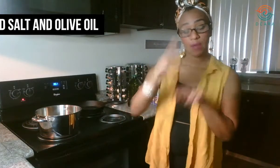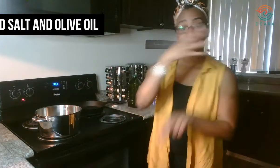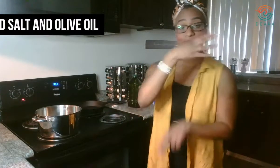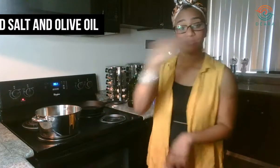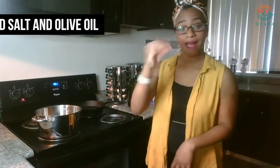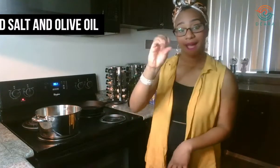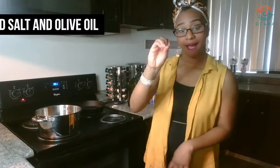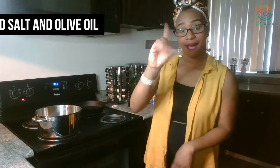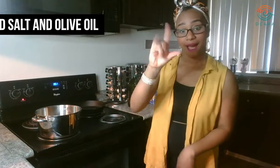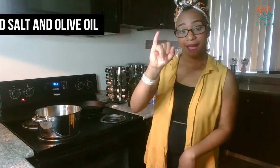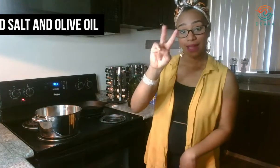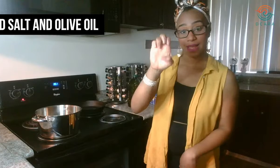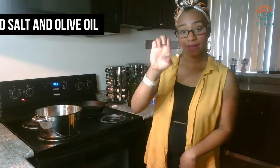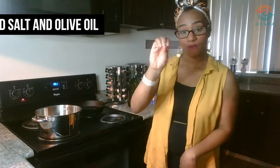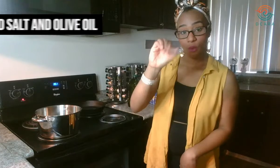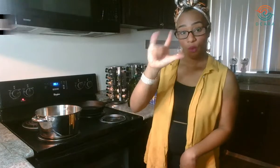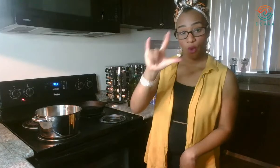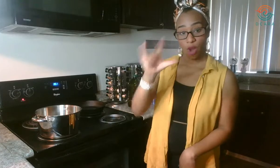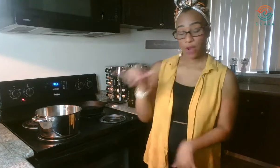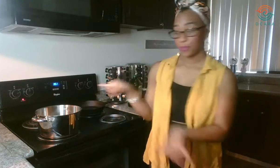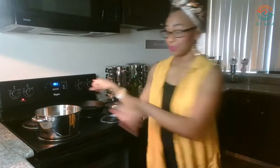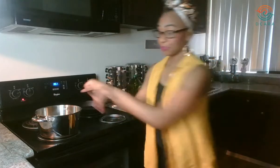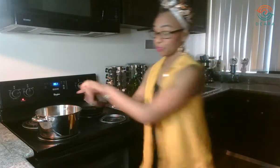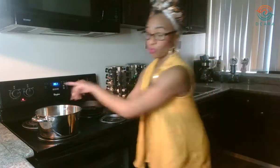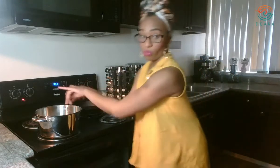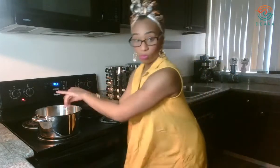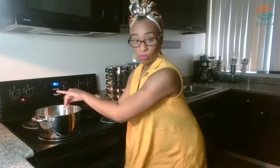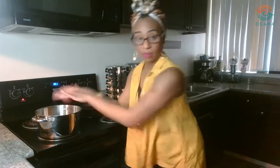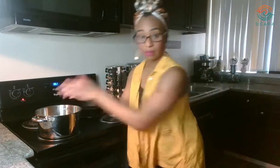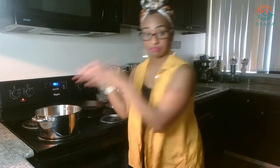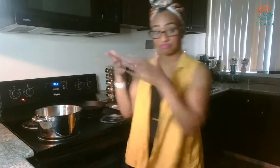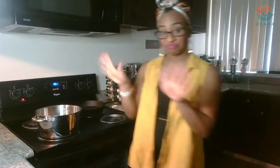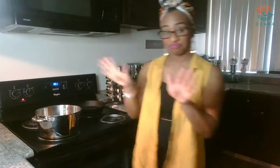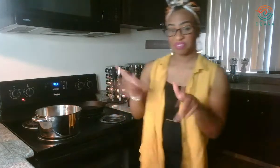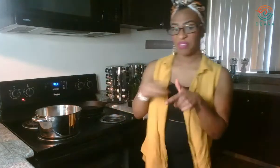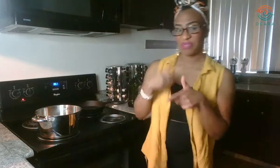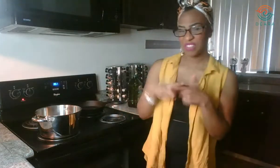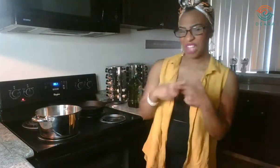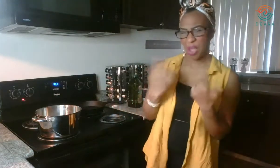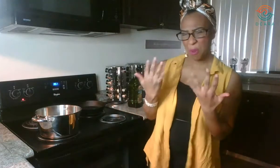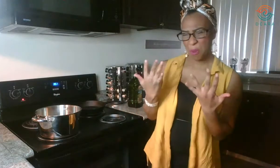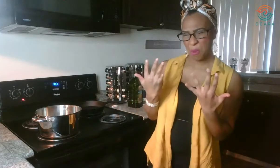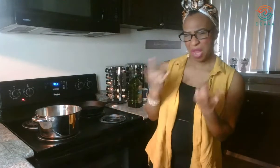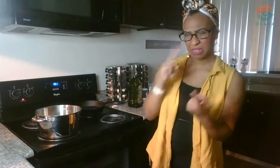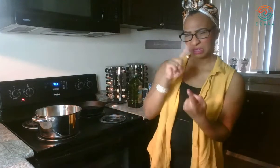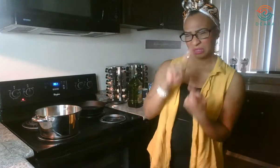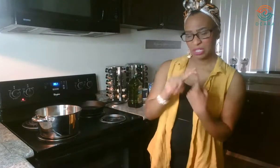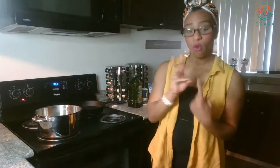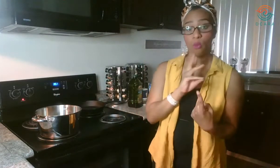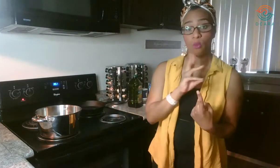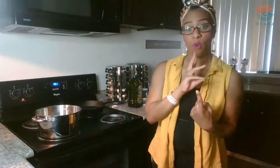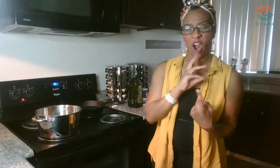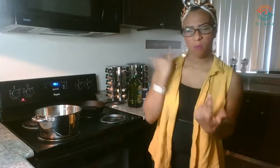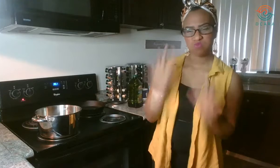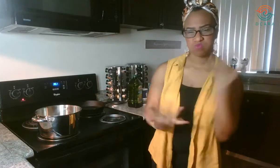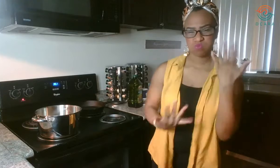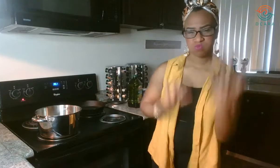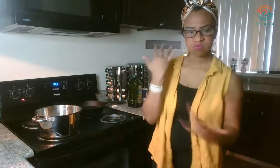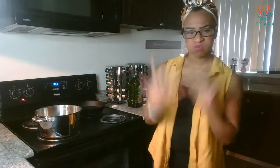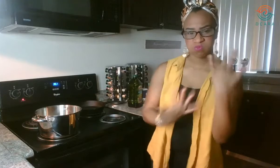Then sprinkle a pinch of white salt and a little olive oil to the water. Turn on the heat and watch for the water to